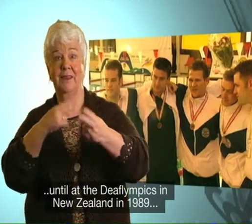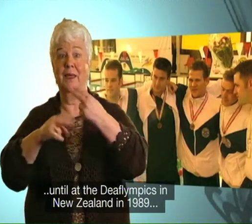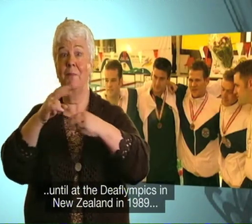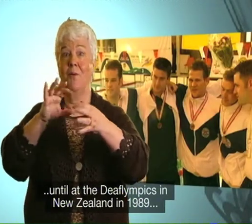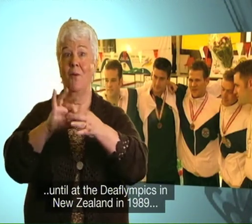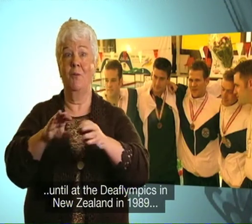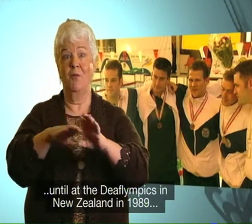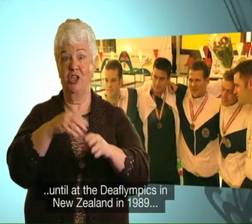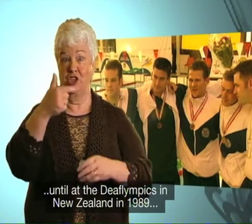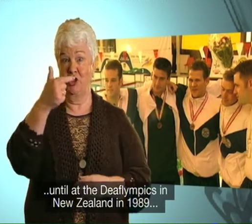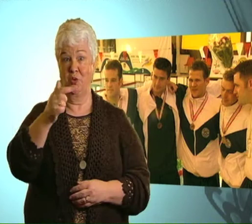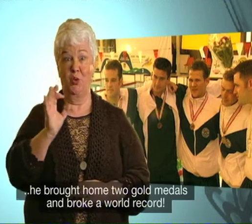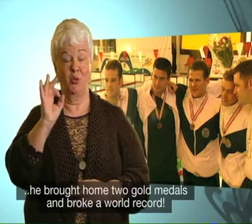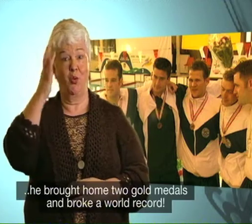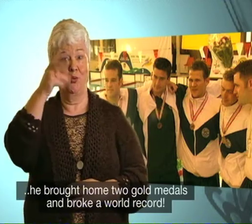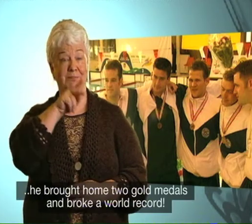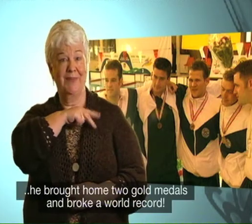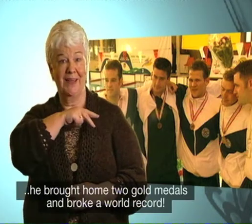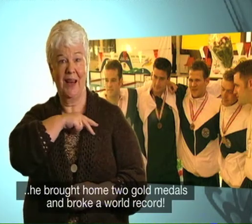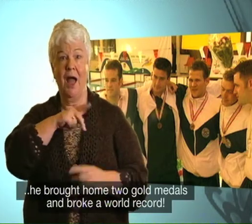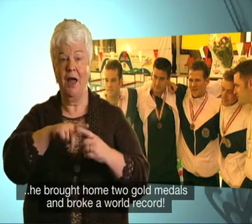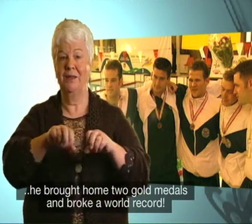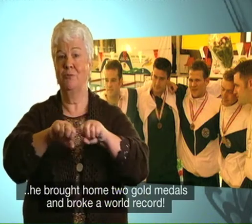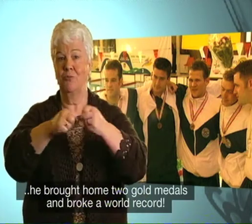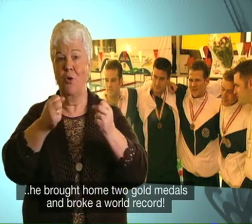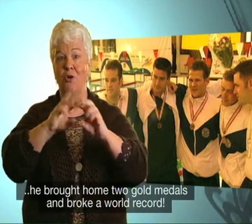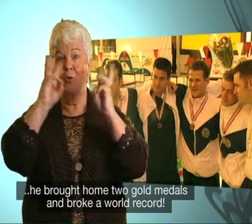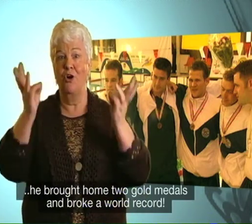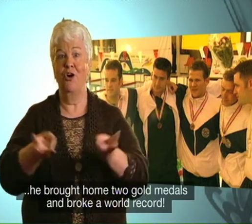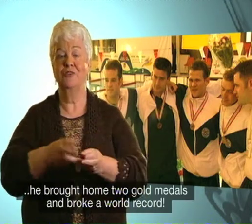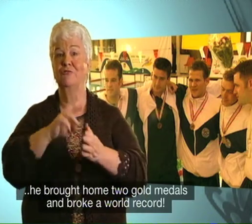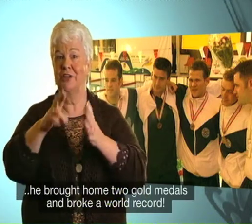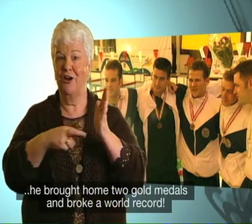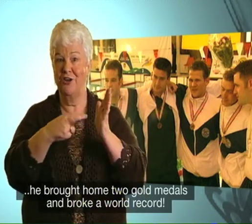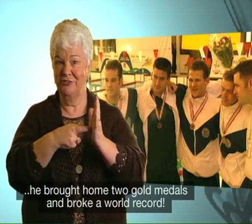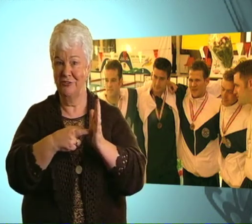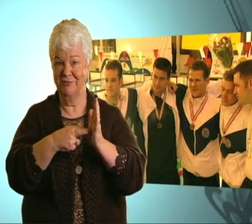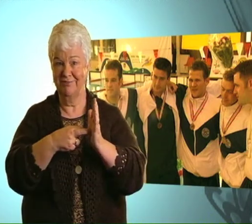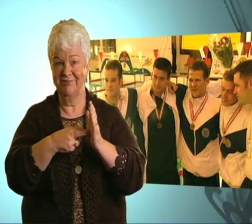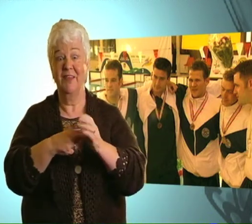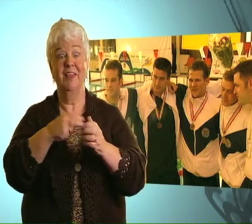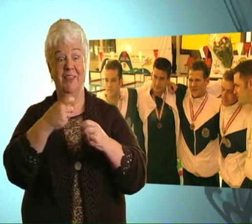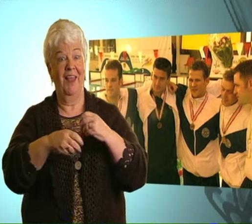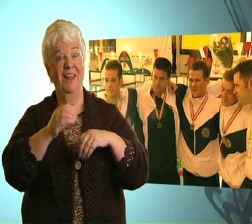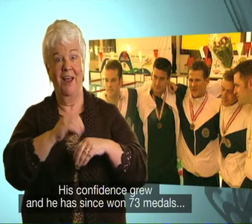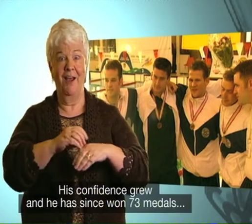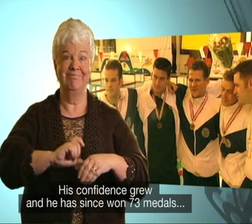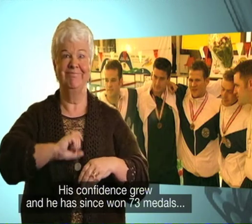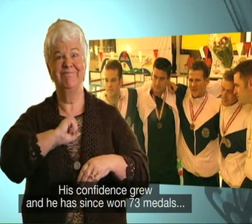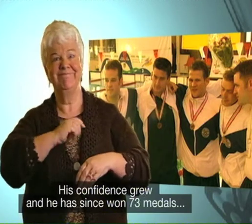in 1989, he brought home 2 gold medals and broke a world record. His confidence